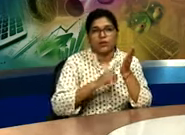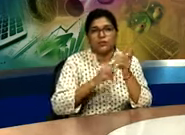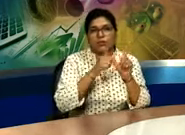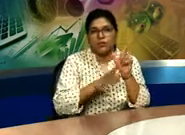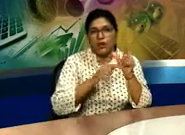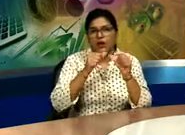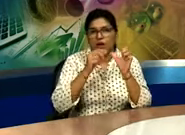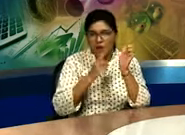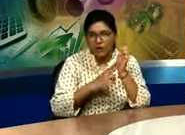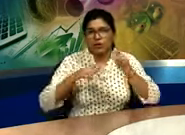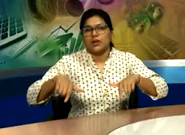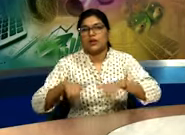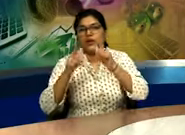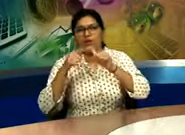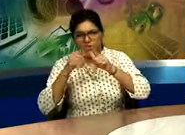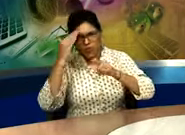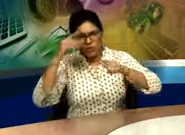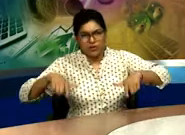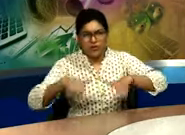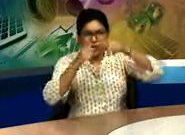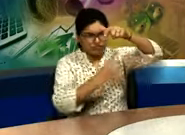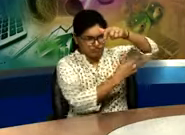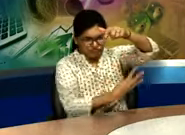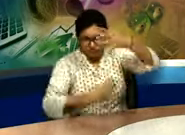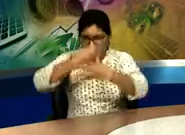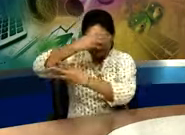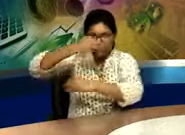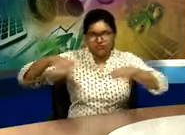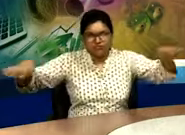trees as their children.